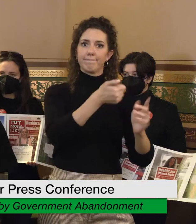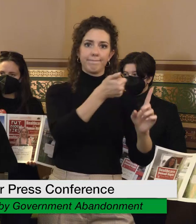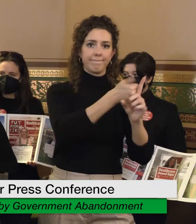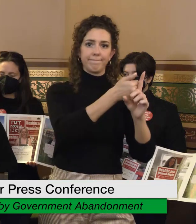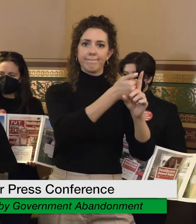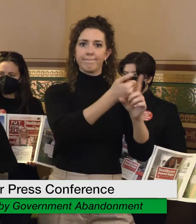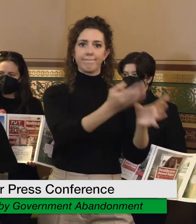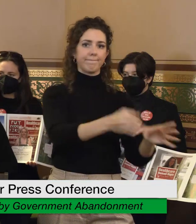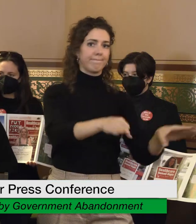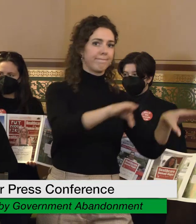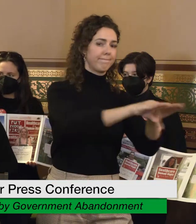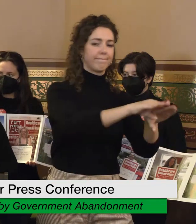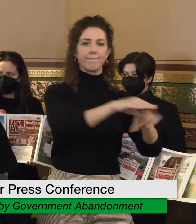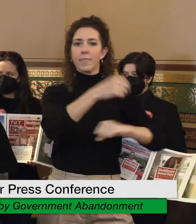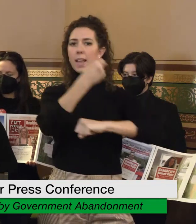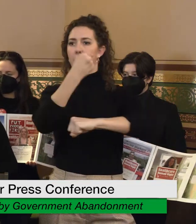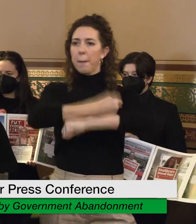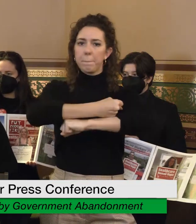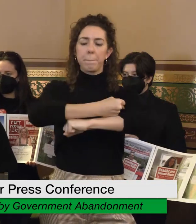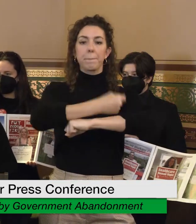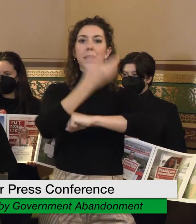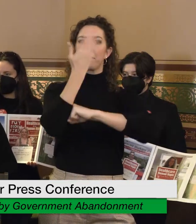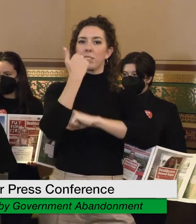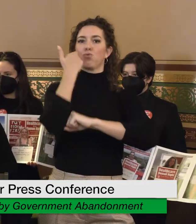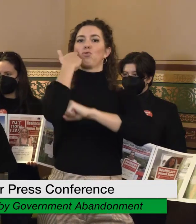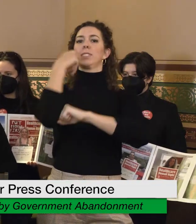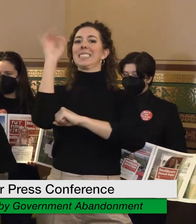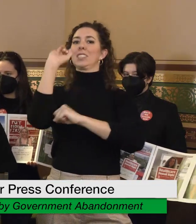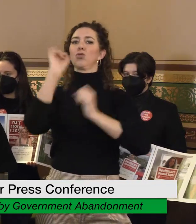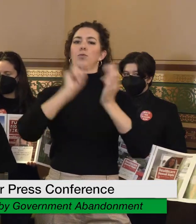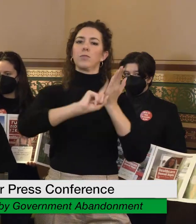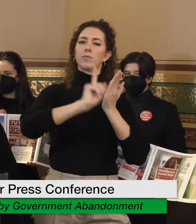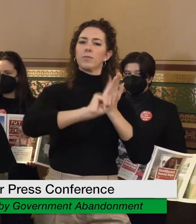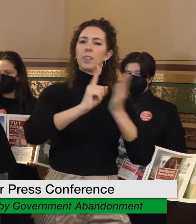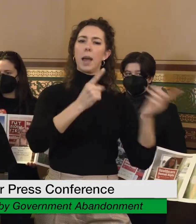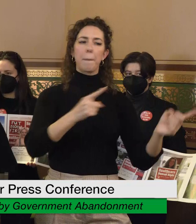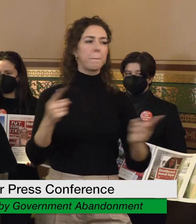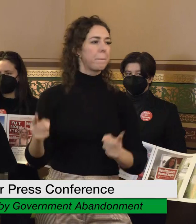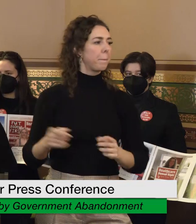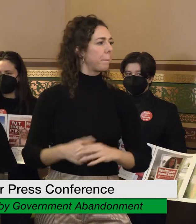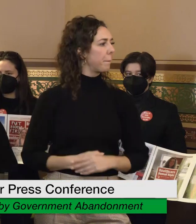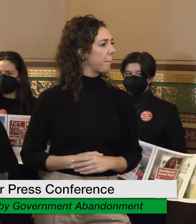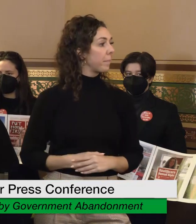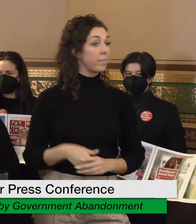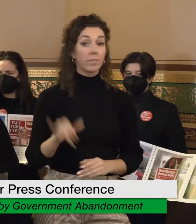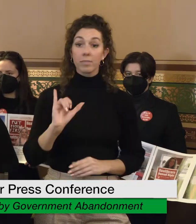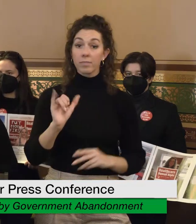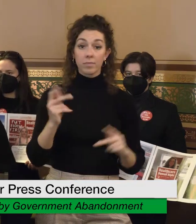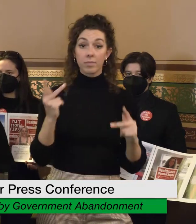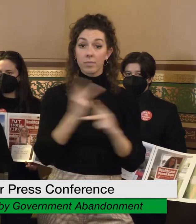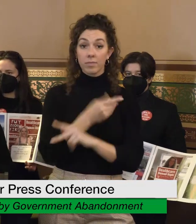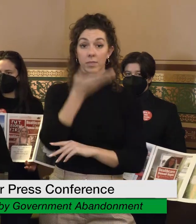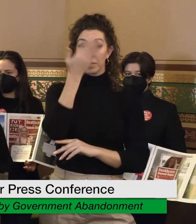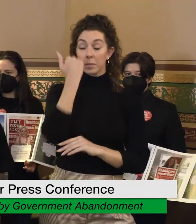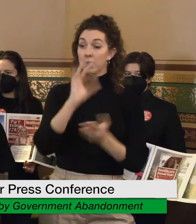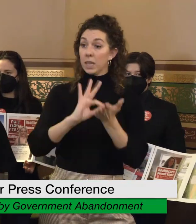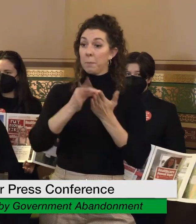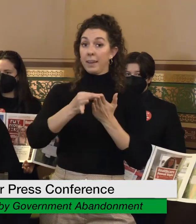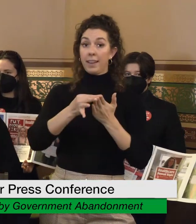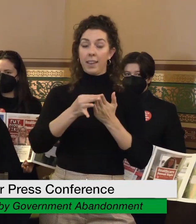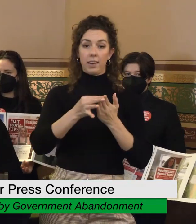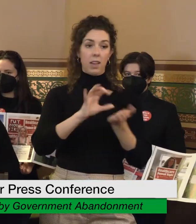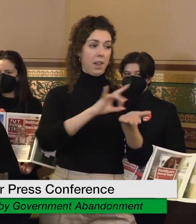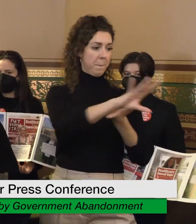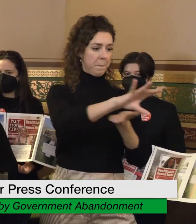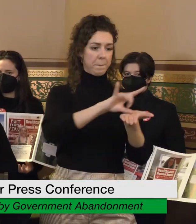to recent devastating insurance audits. Additionally, because of the Medicaid cutoffs, people are having